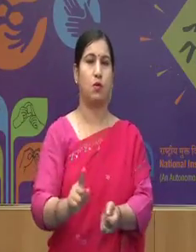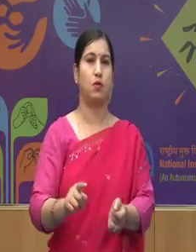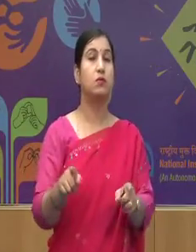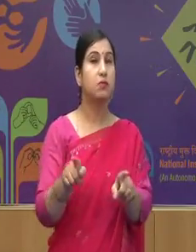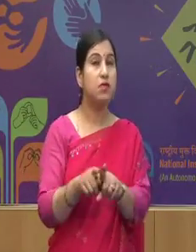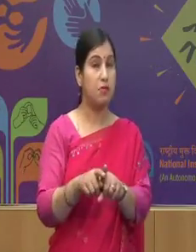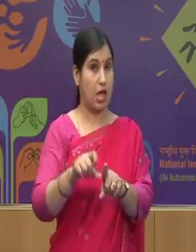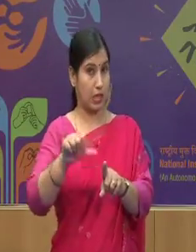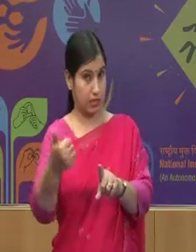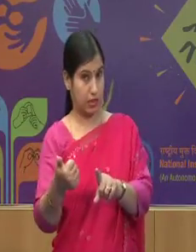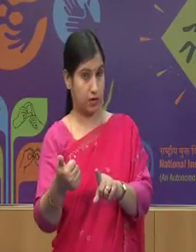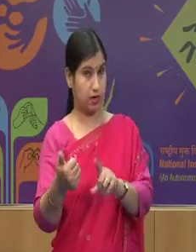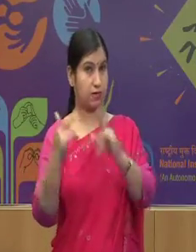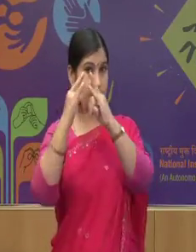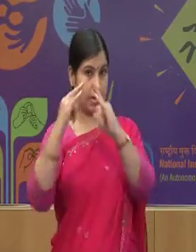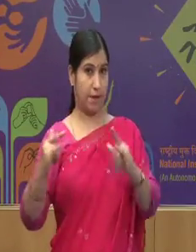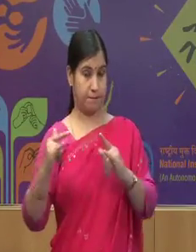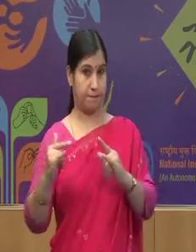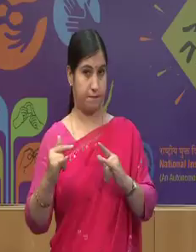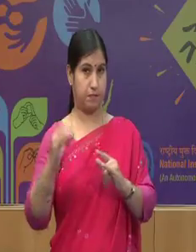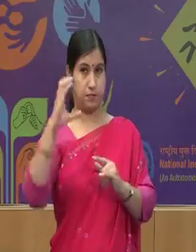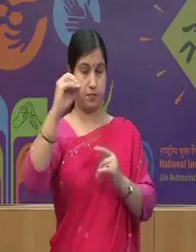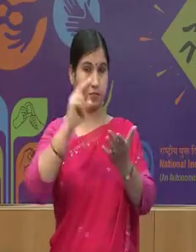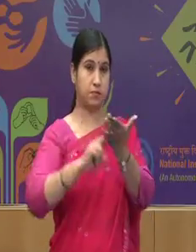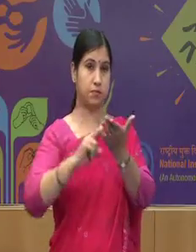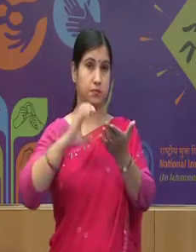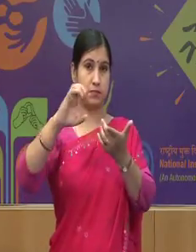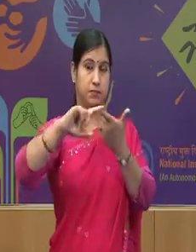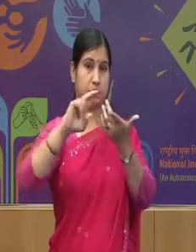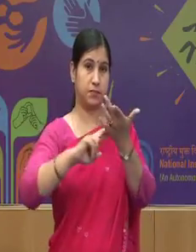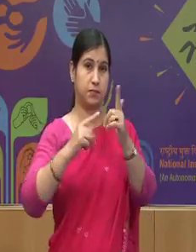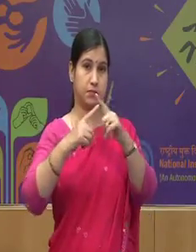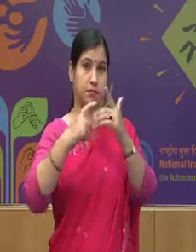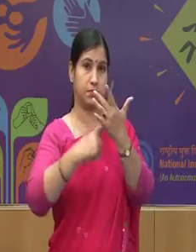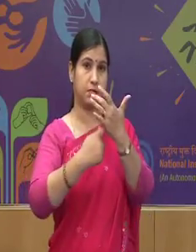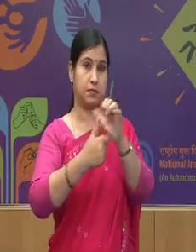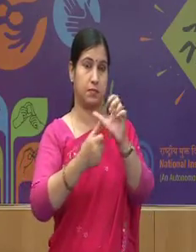While concentration camps were those places